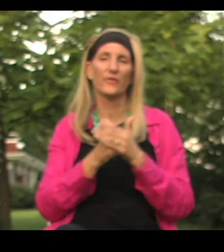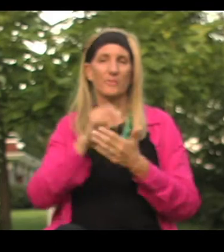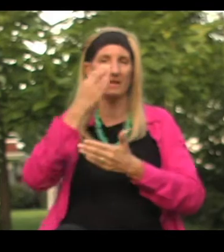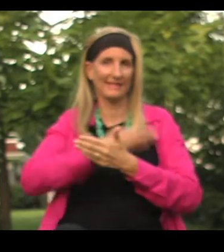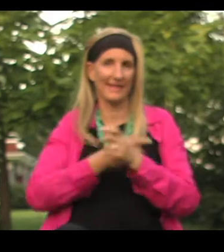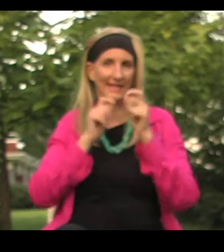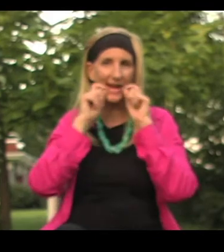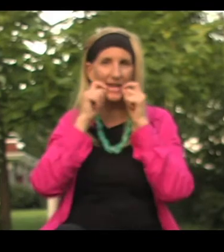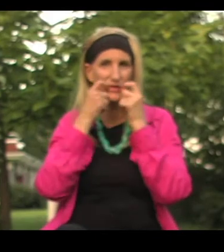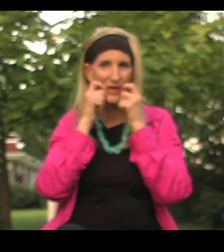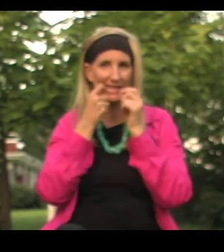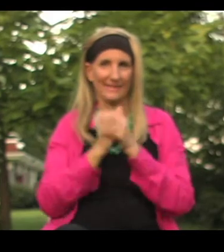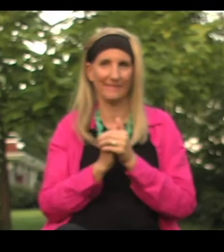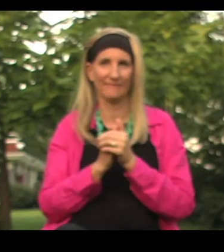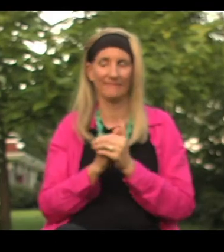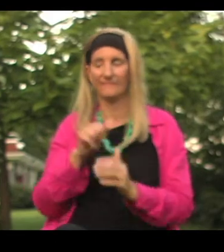my son, Andres.